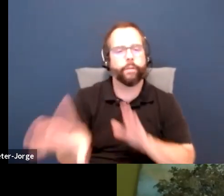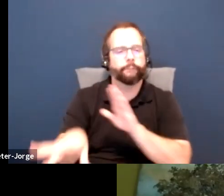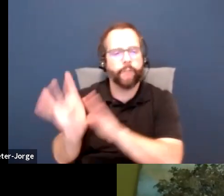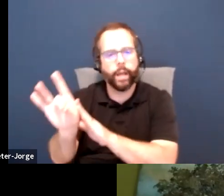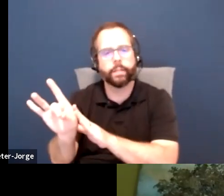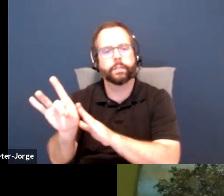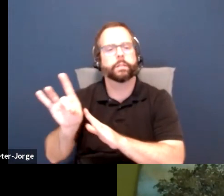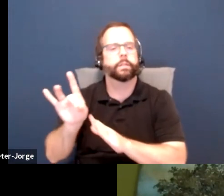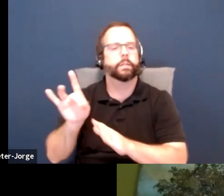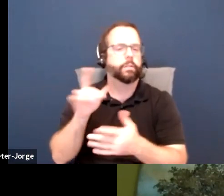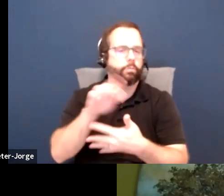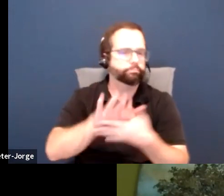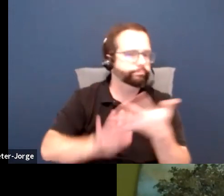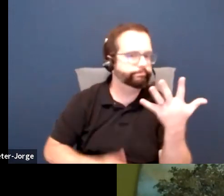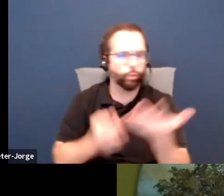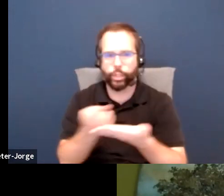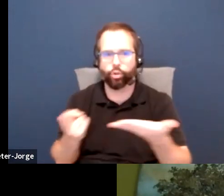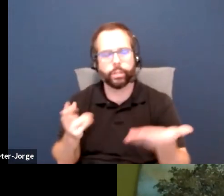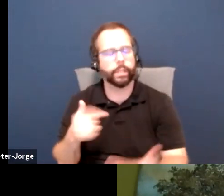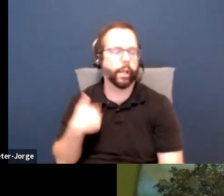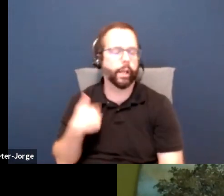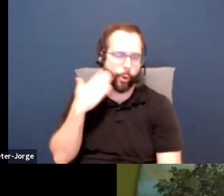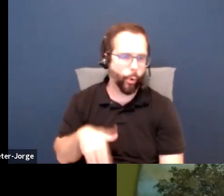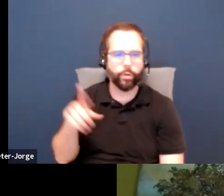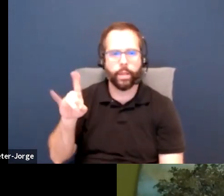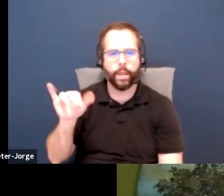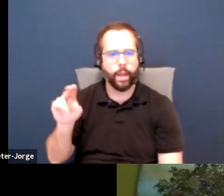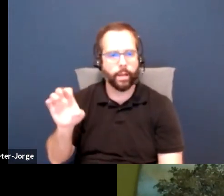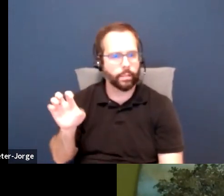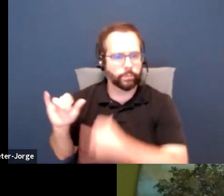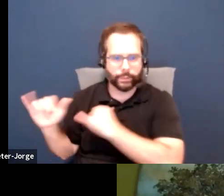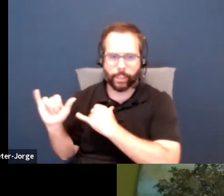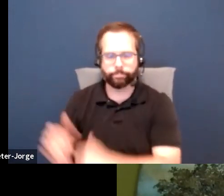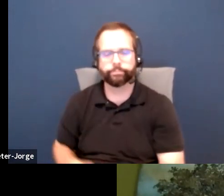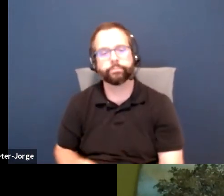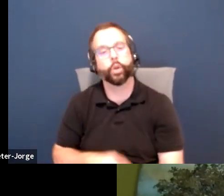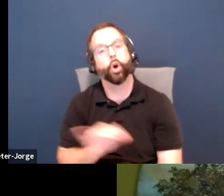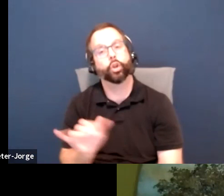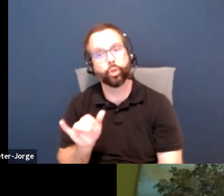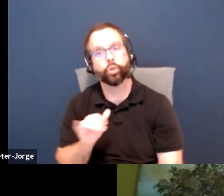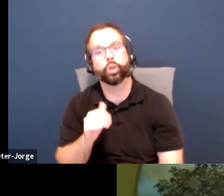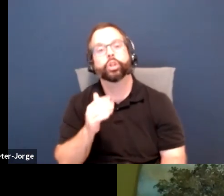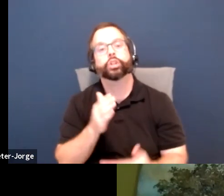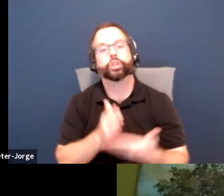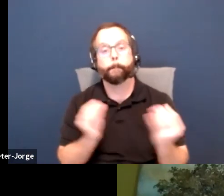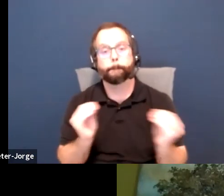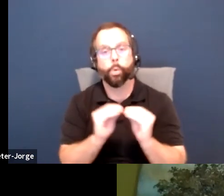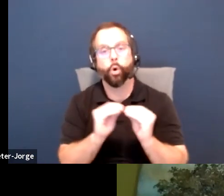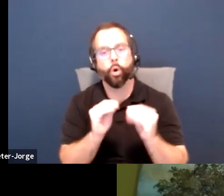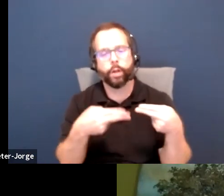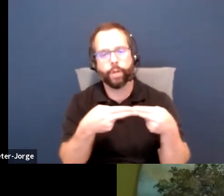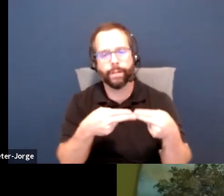will say the same. And also, there are some slides, additional slides that you will find in the